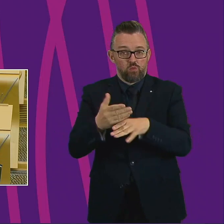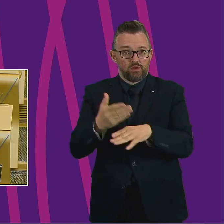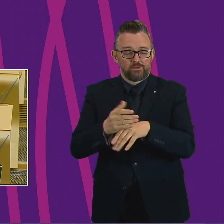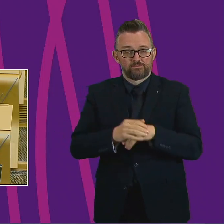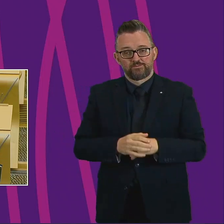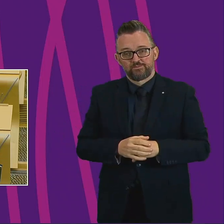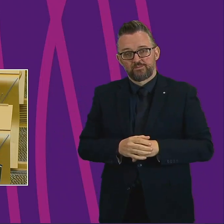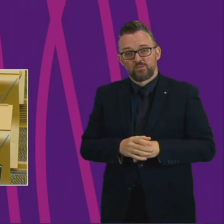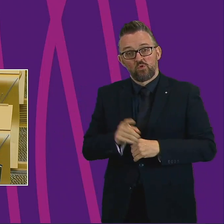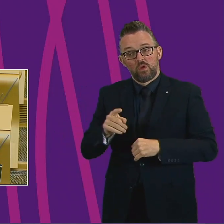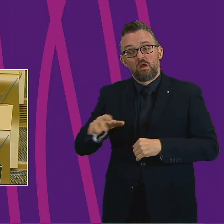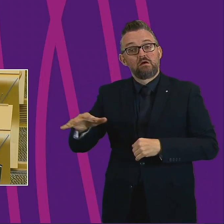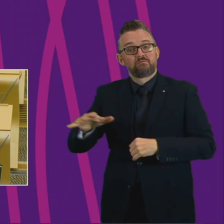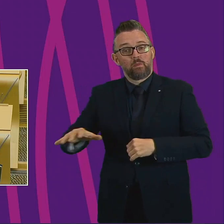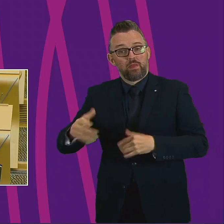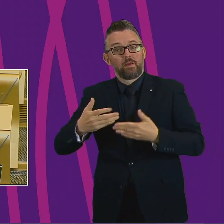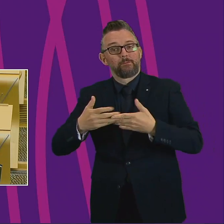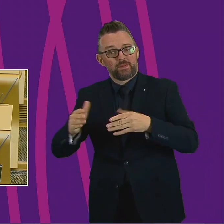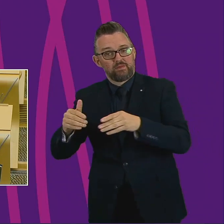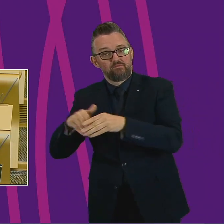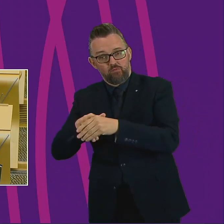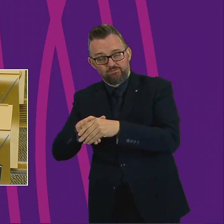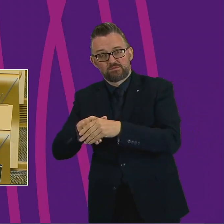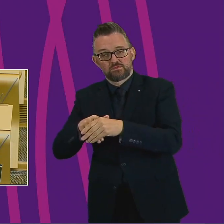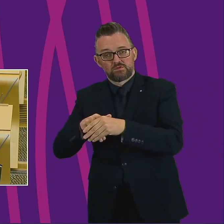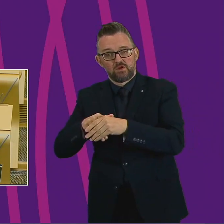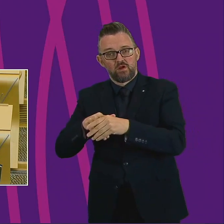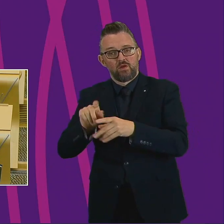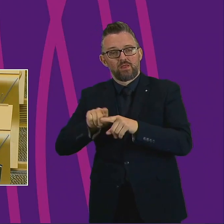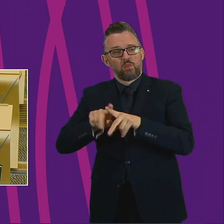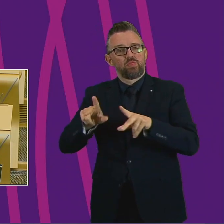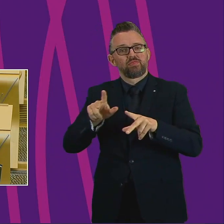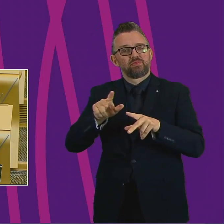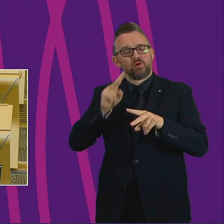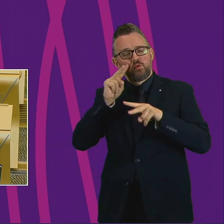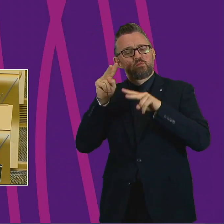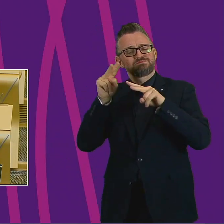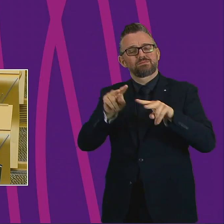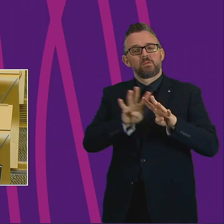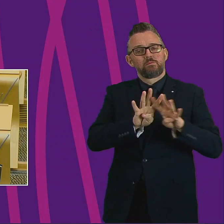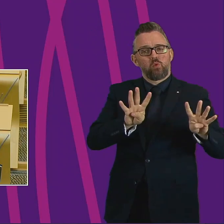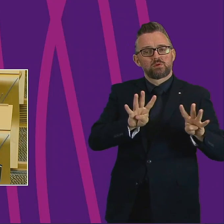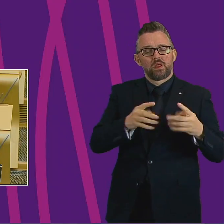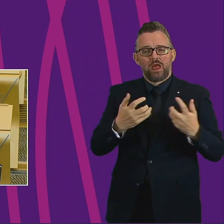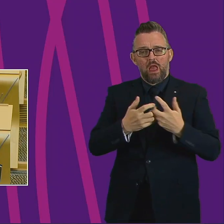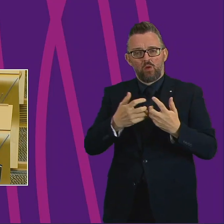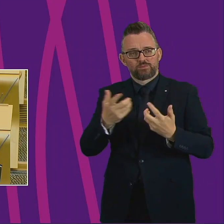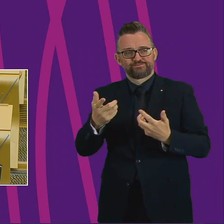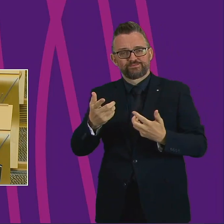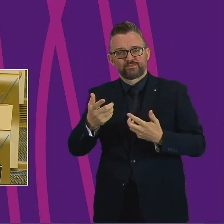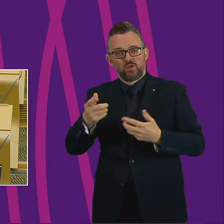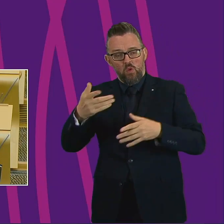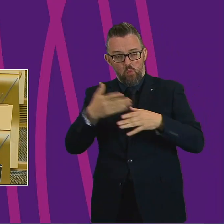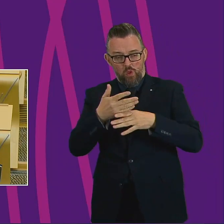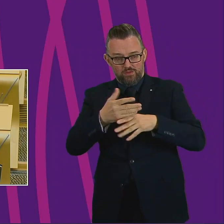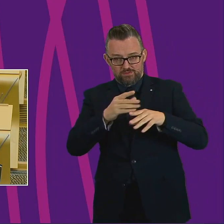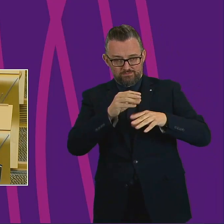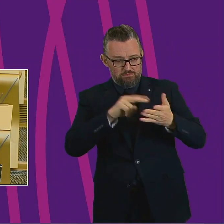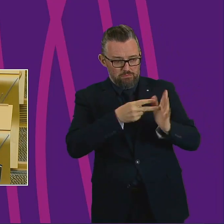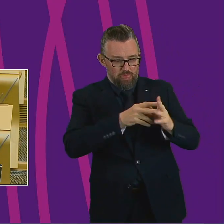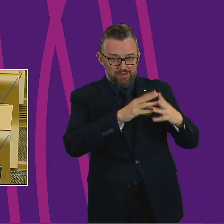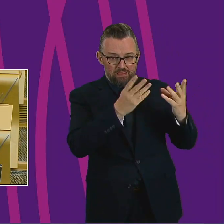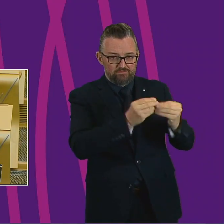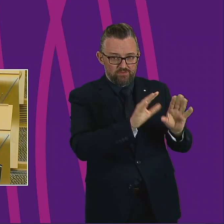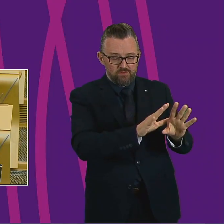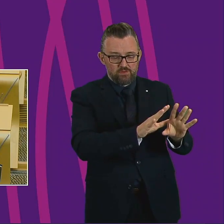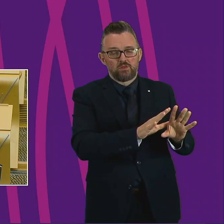Families have been involved in the work of the Oversight Board and the design of that work, and in